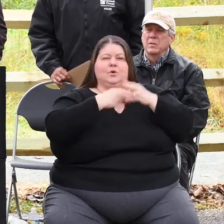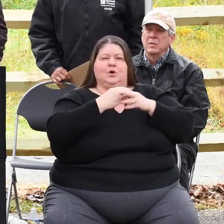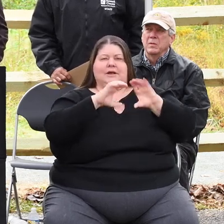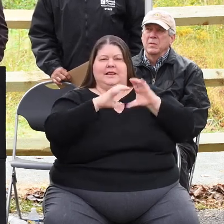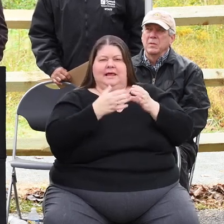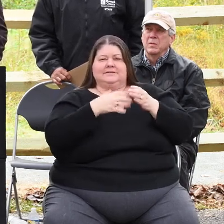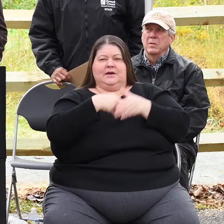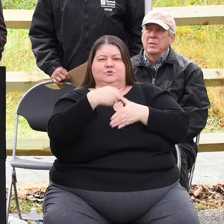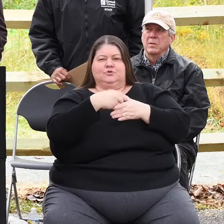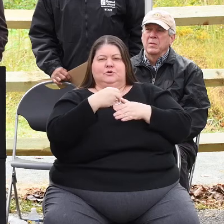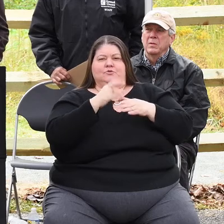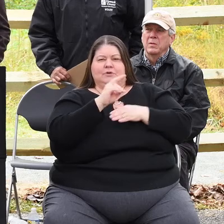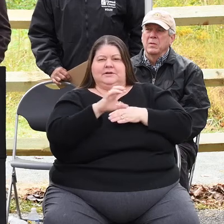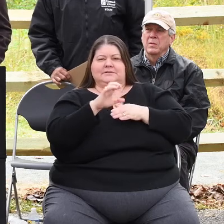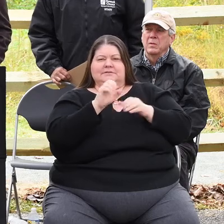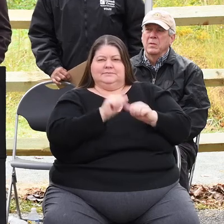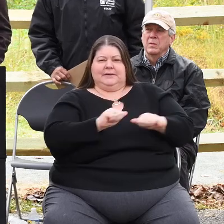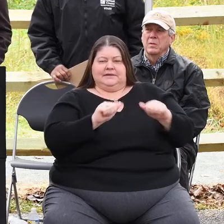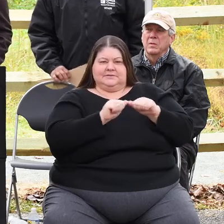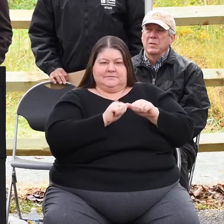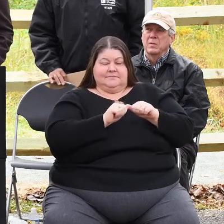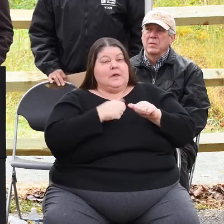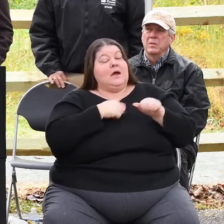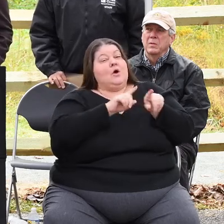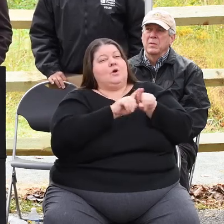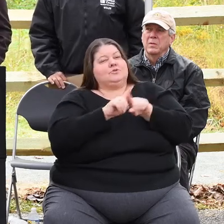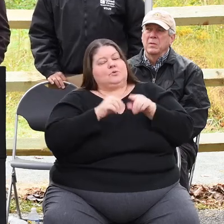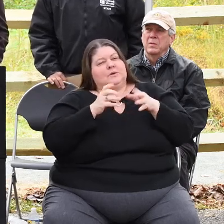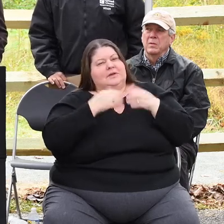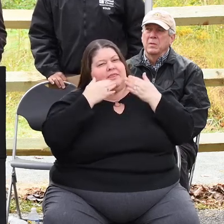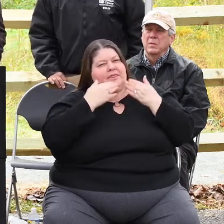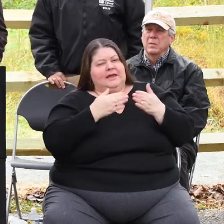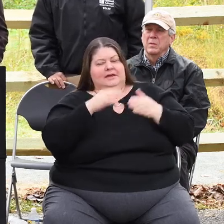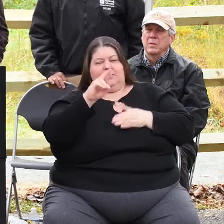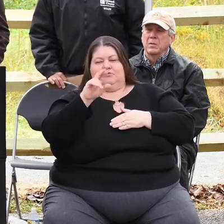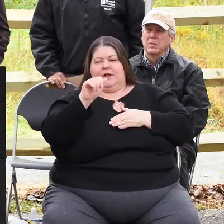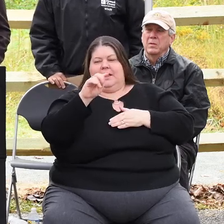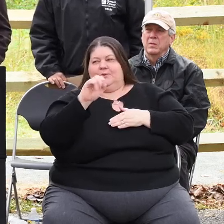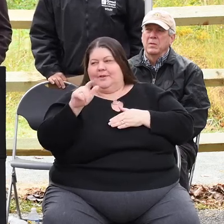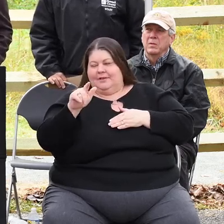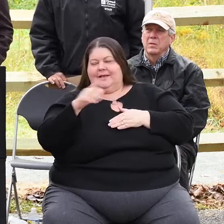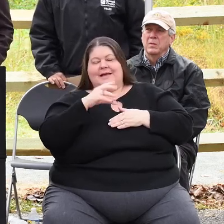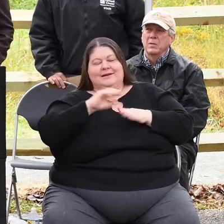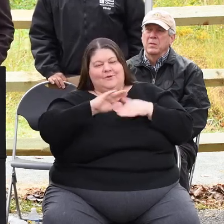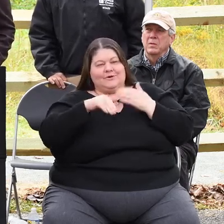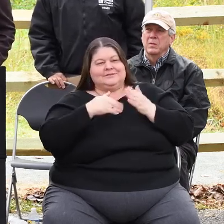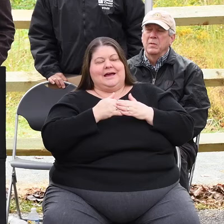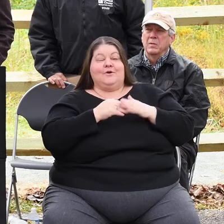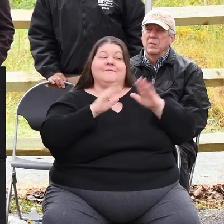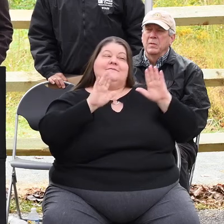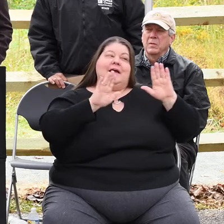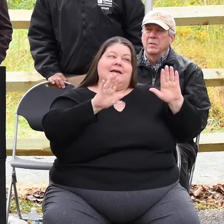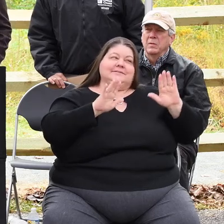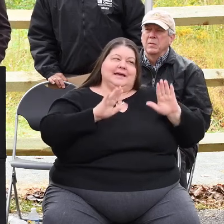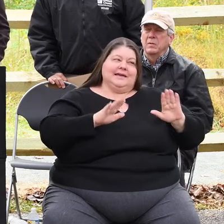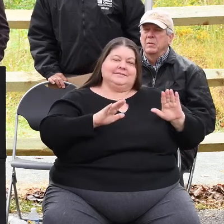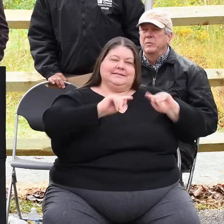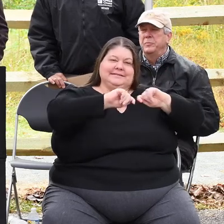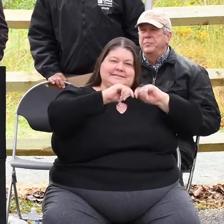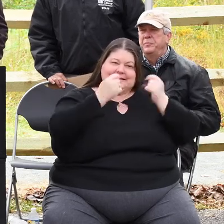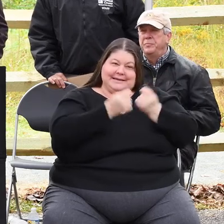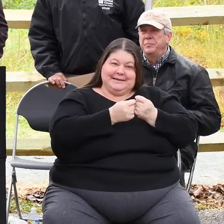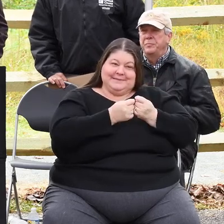space. I also want to especially thank Raul Delarme and our entire fantastic team